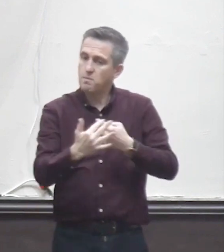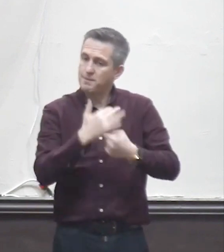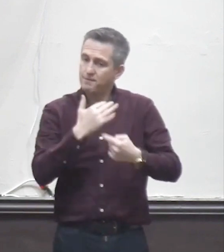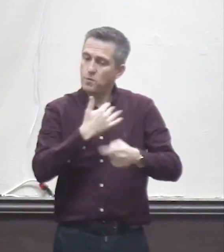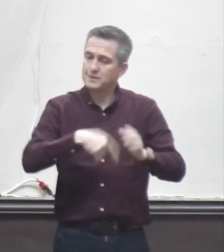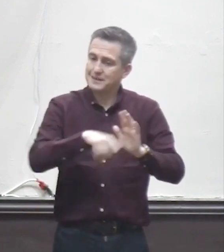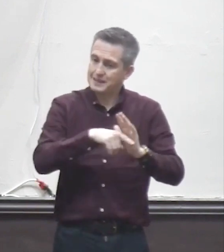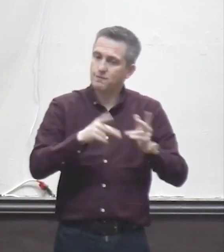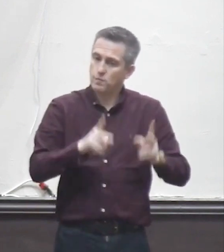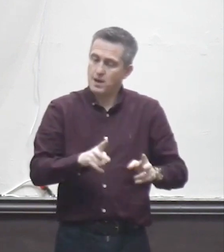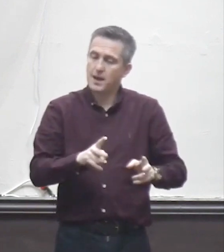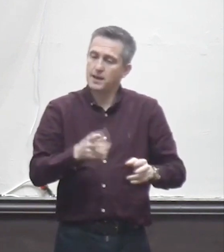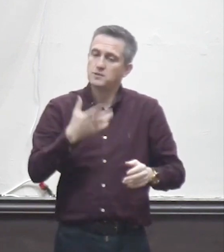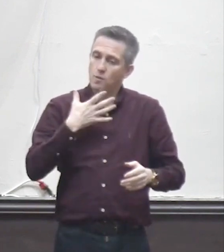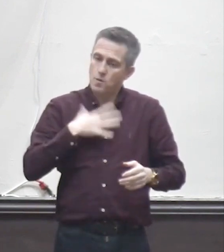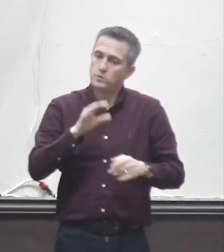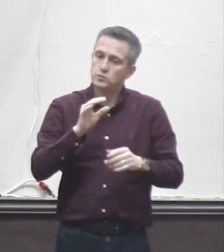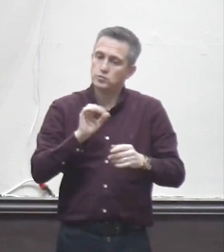want to be protected from that.